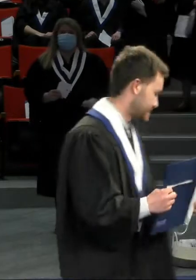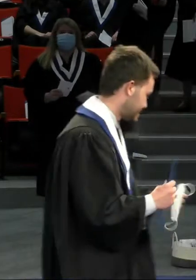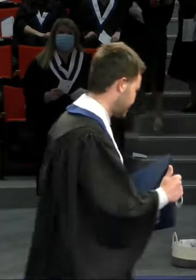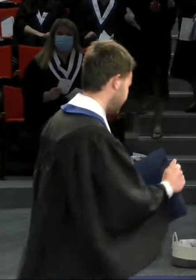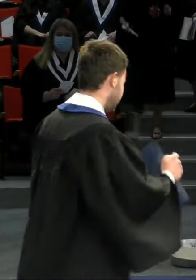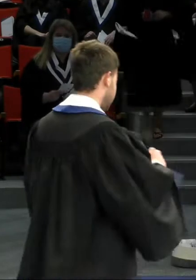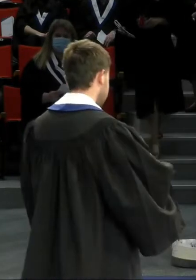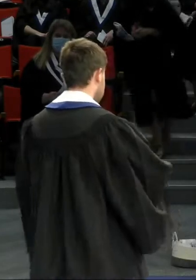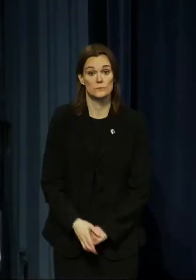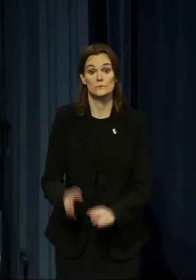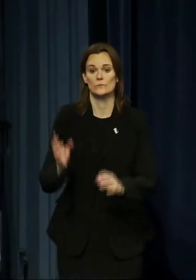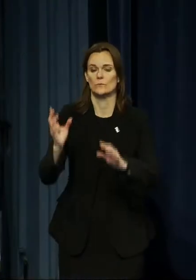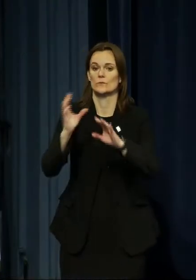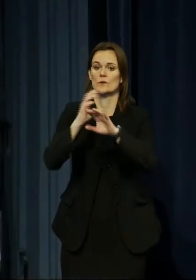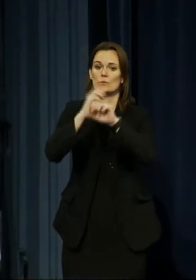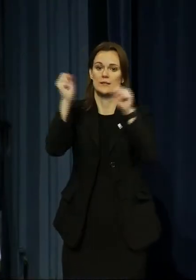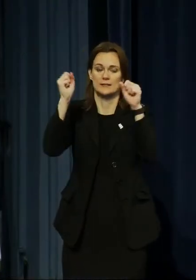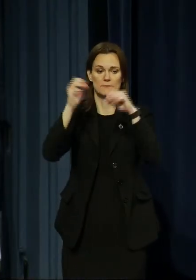Jessica Fall.